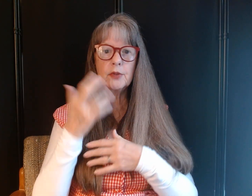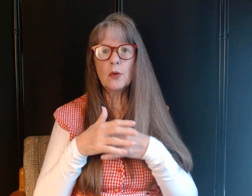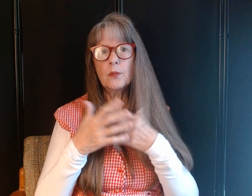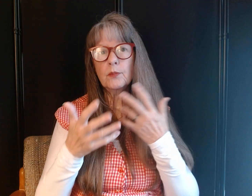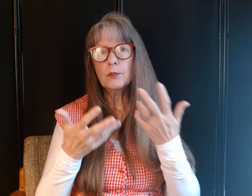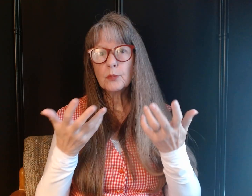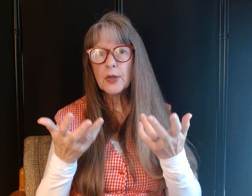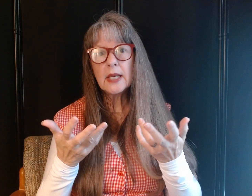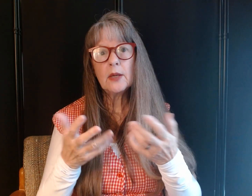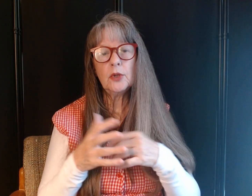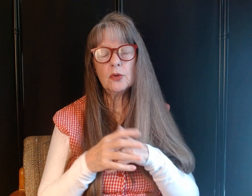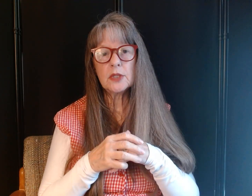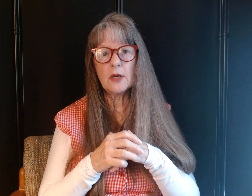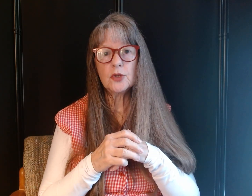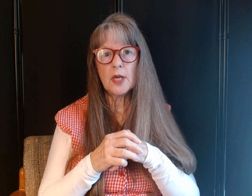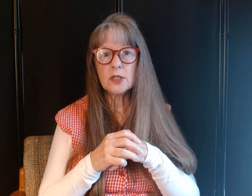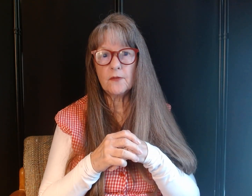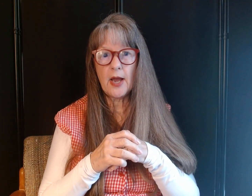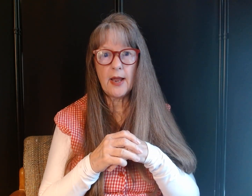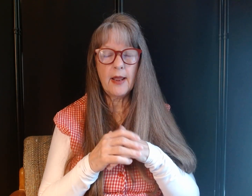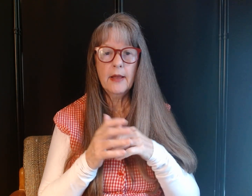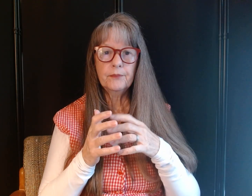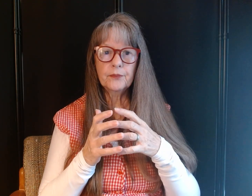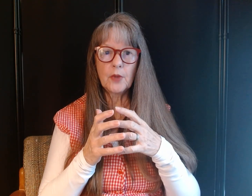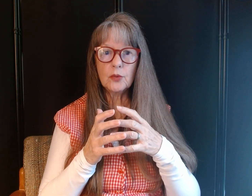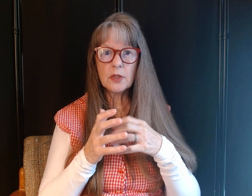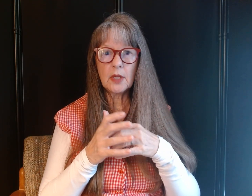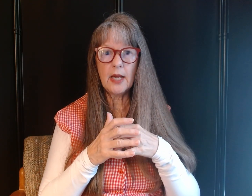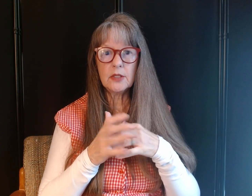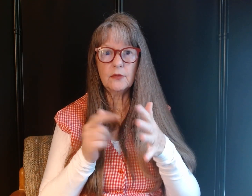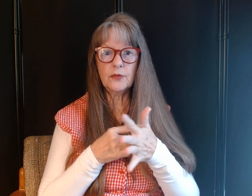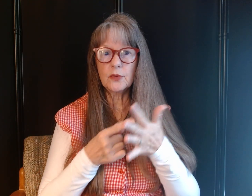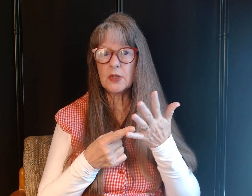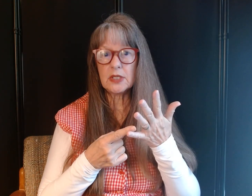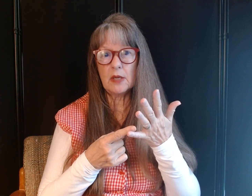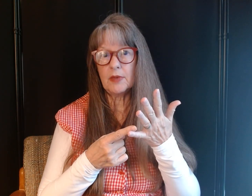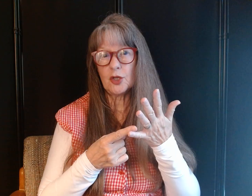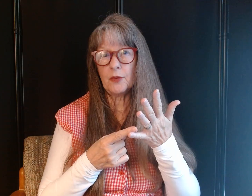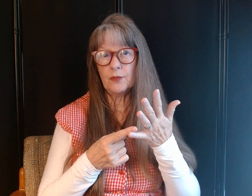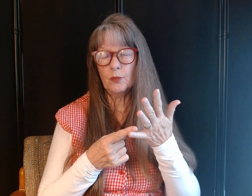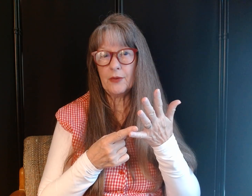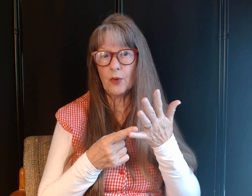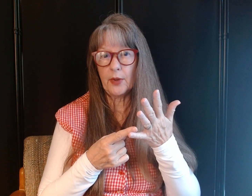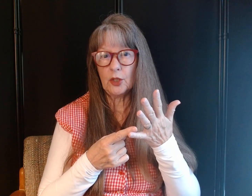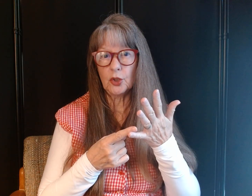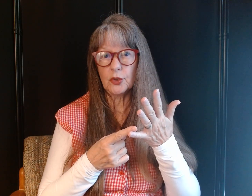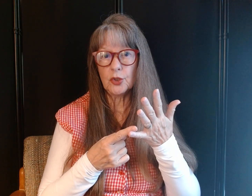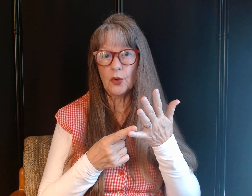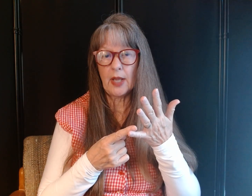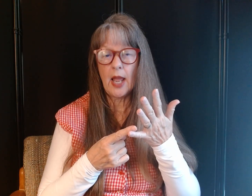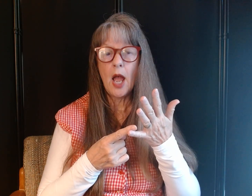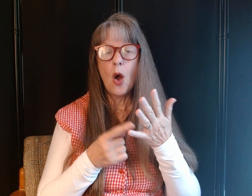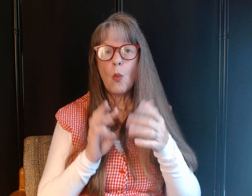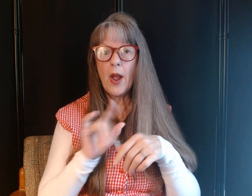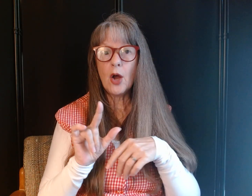so really when you self justify, those are the same things we've already learned, that, well, you